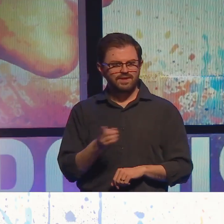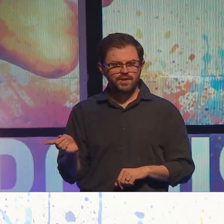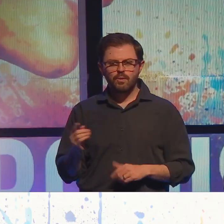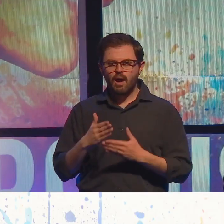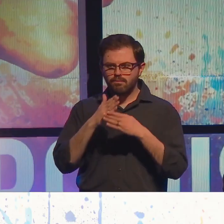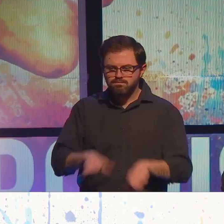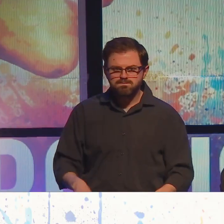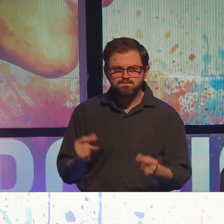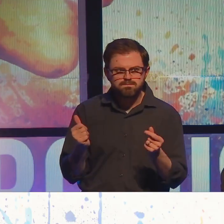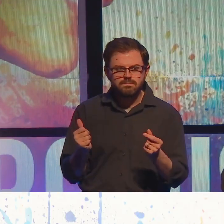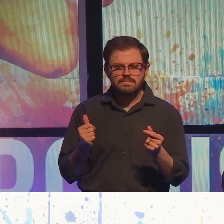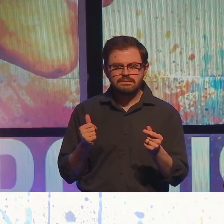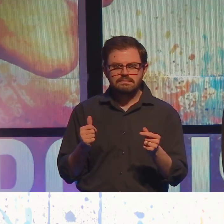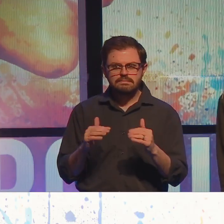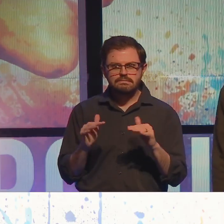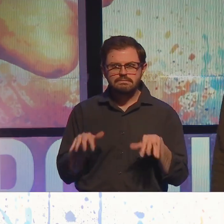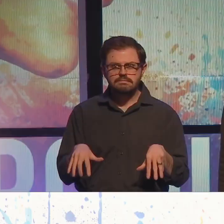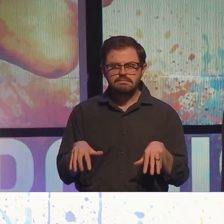silence on that one.